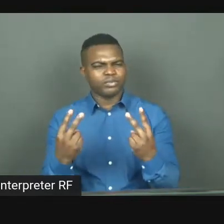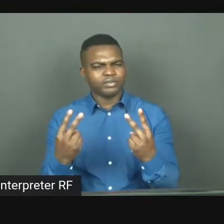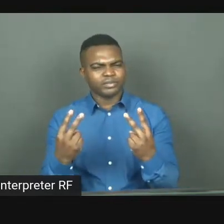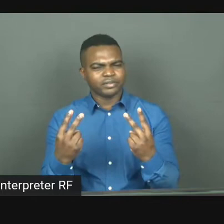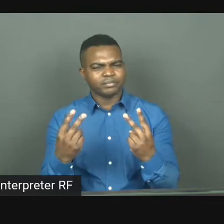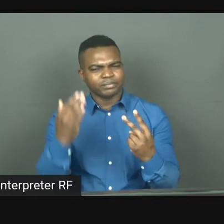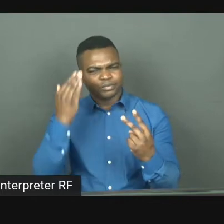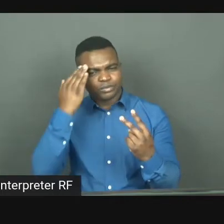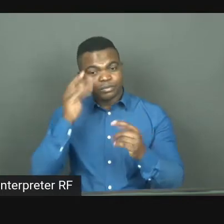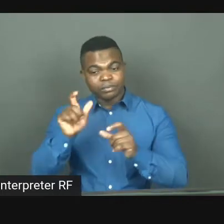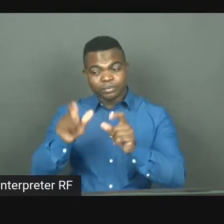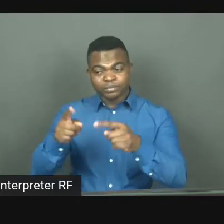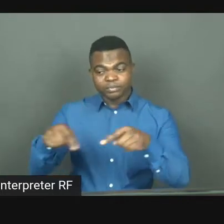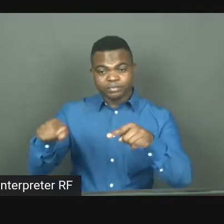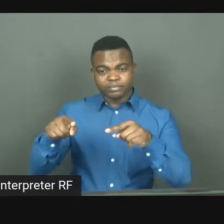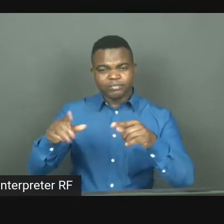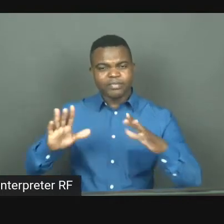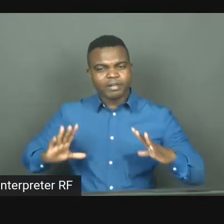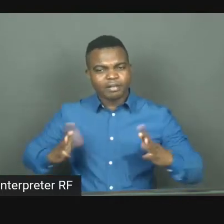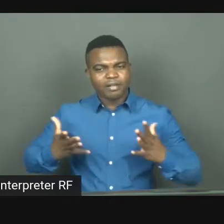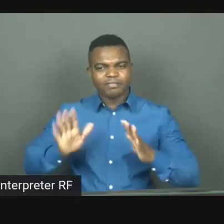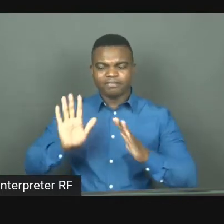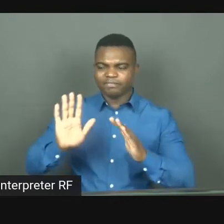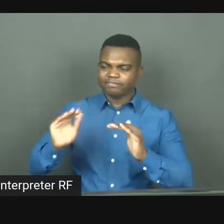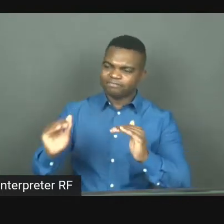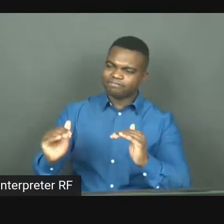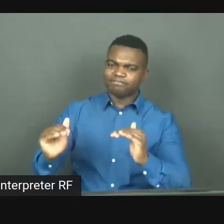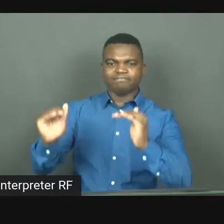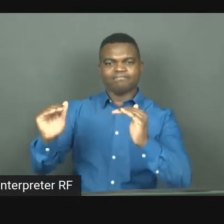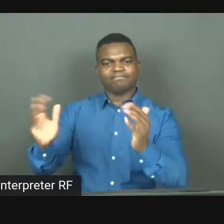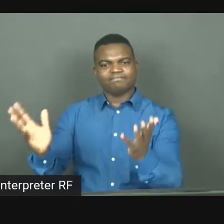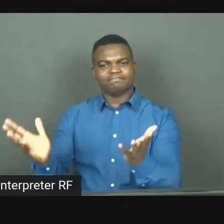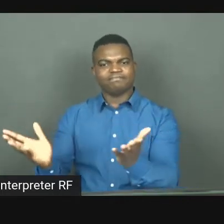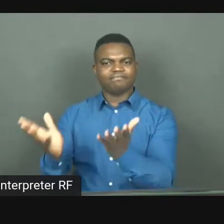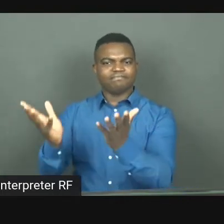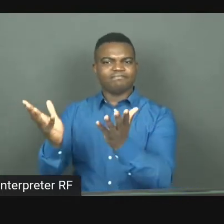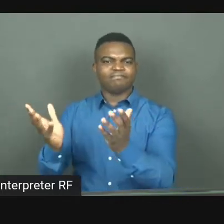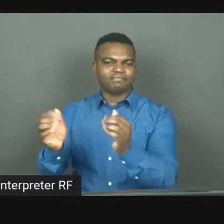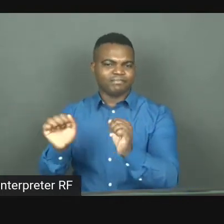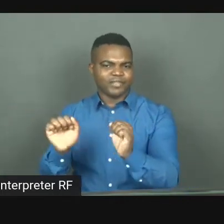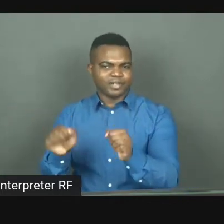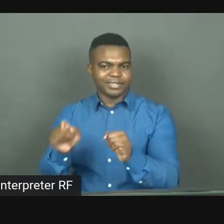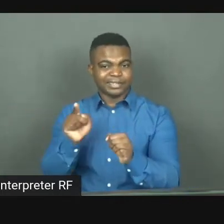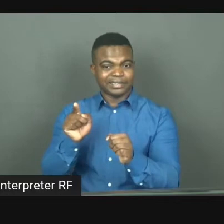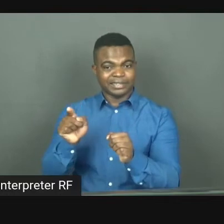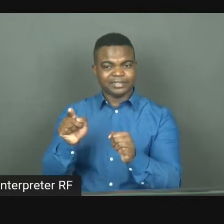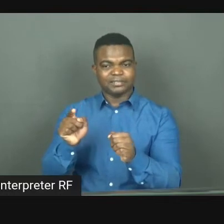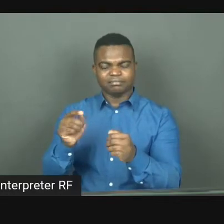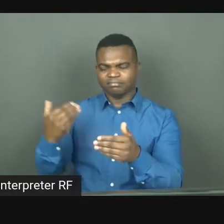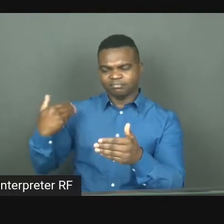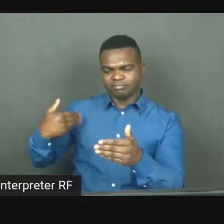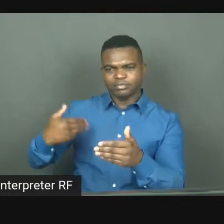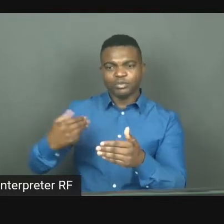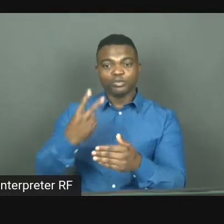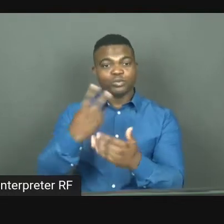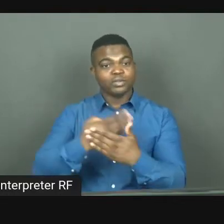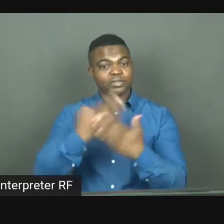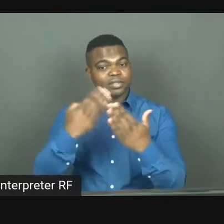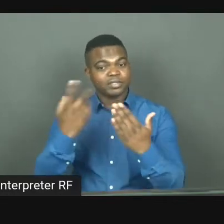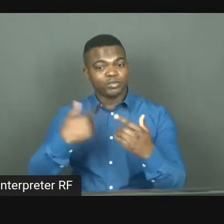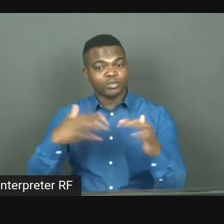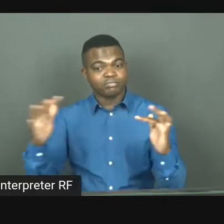over the recent days. And I think it could actually inform a little bit our discussion. There is nothing